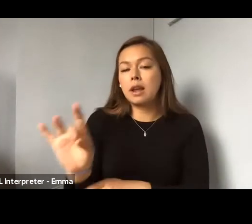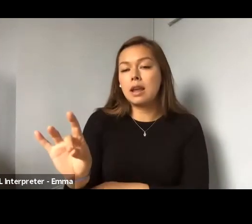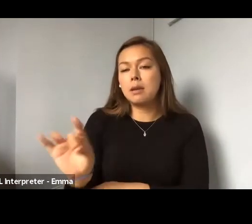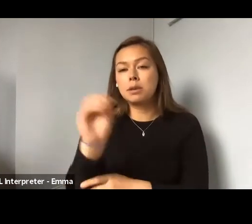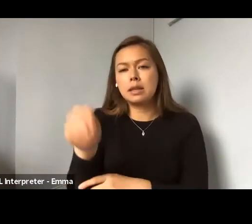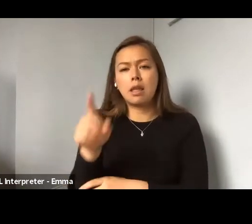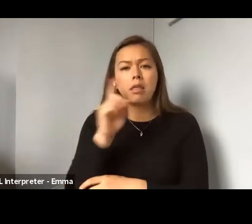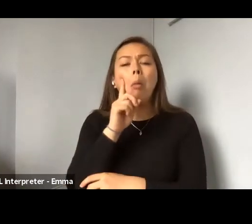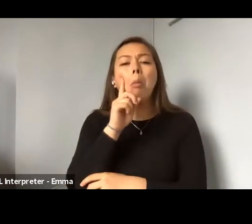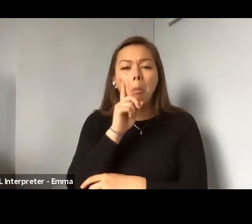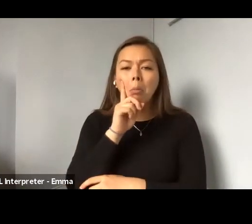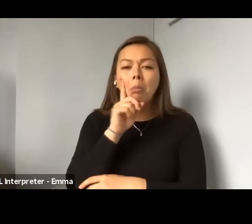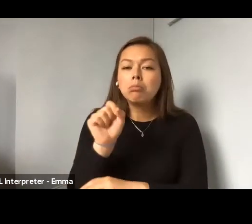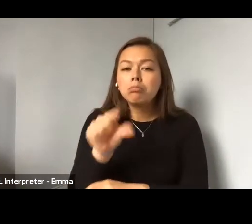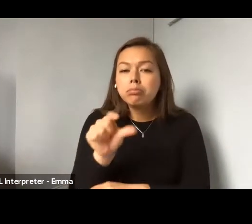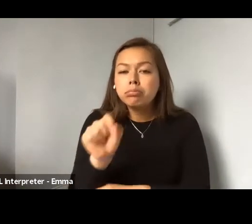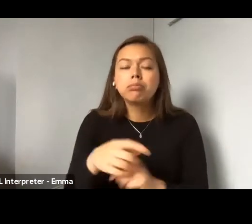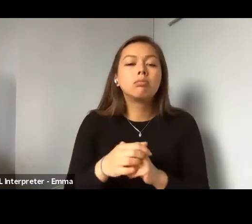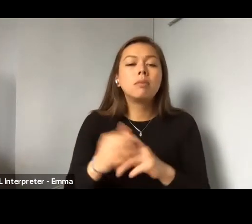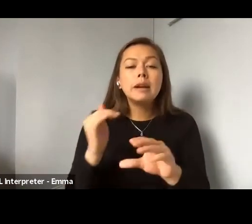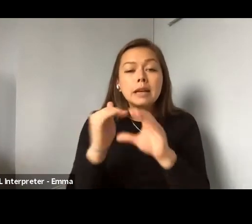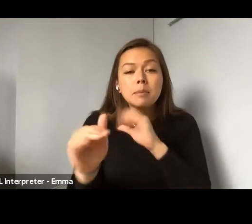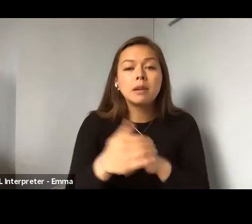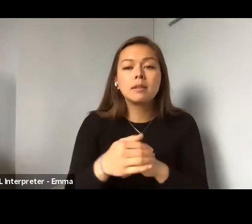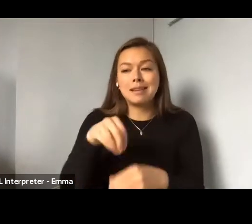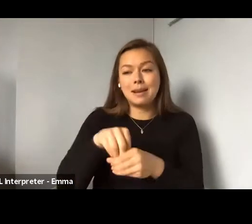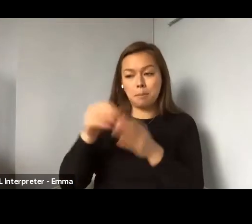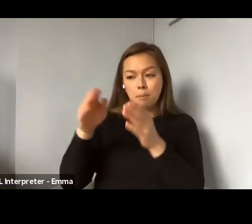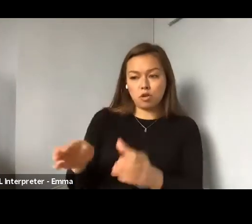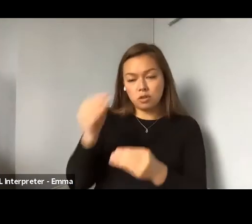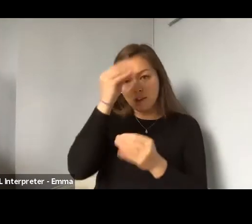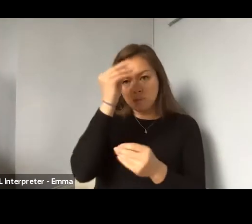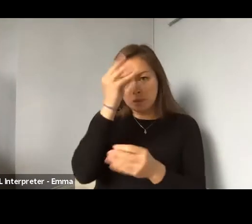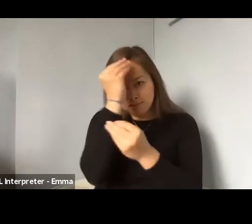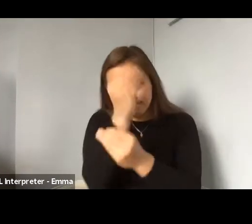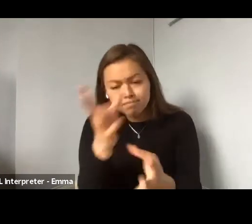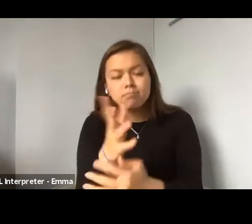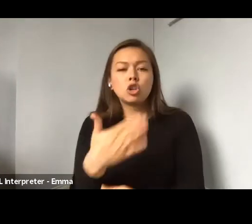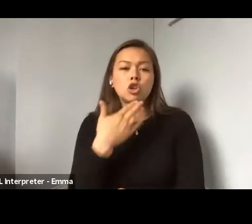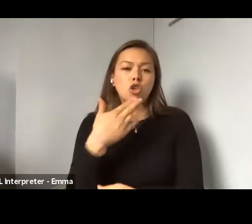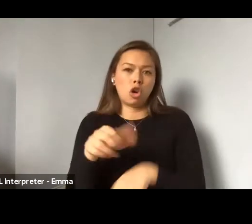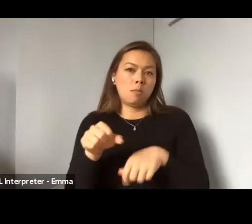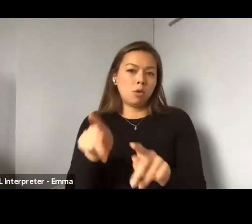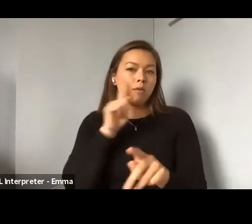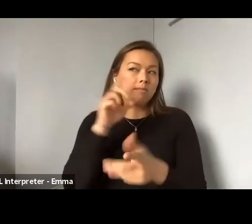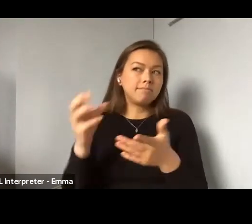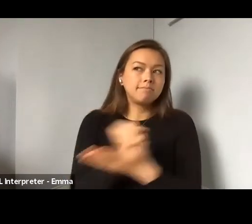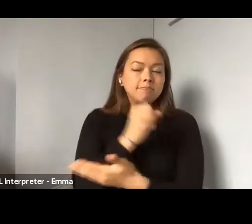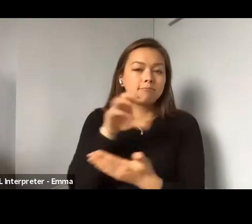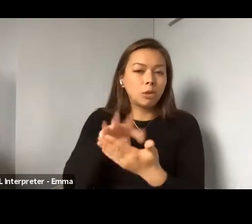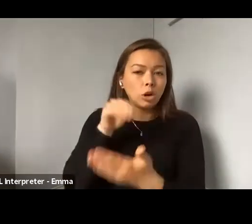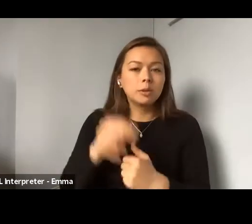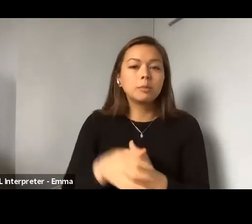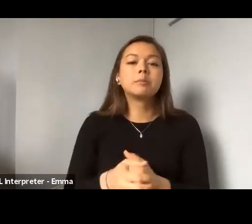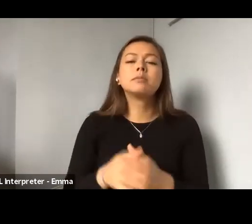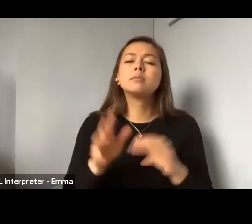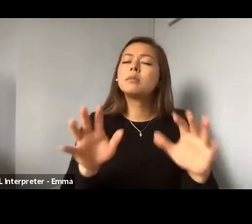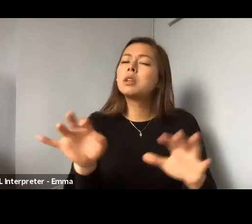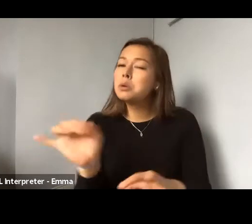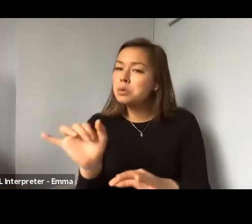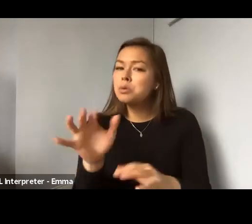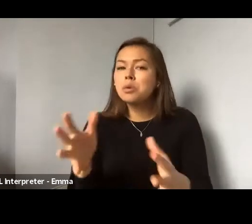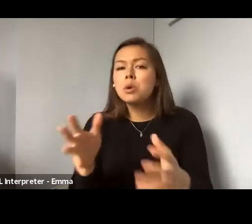about dating violence support. We did want to highlight that only 17% wanted to find information from an authority like a